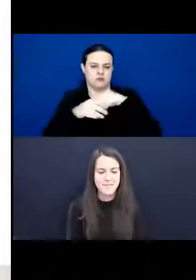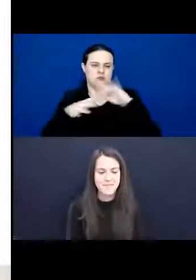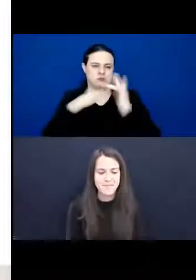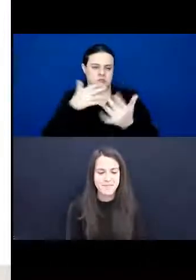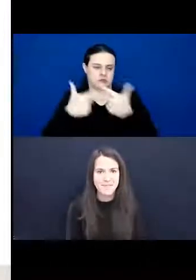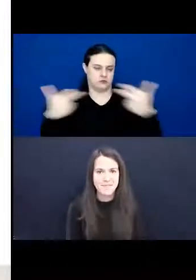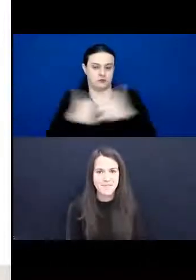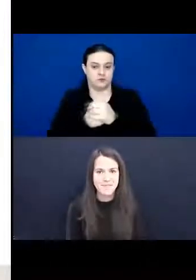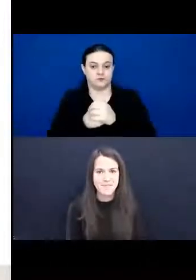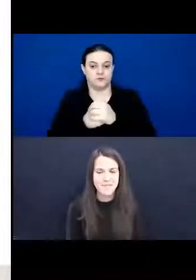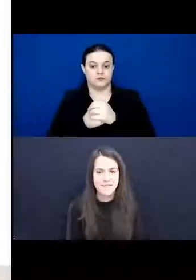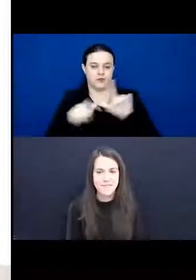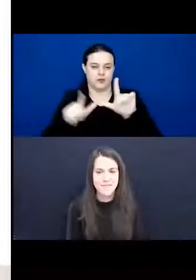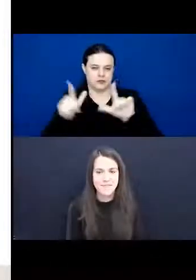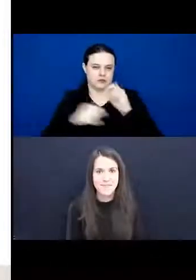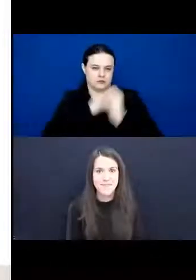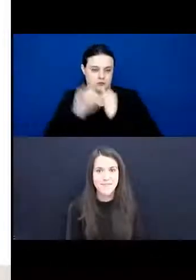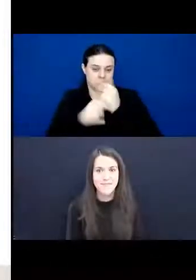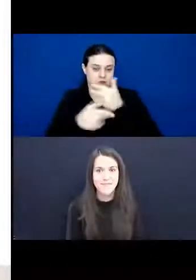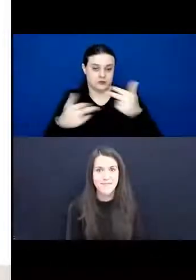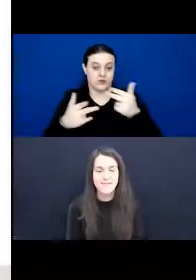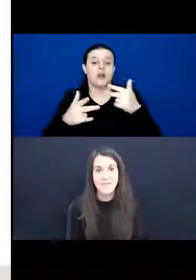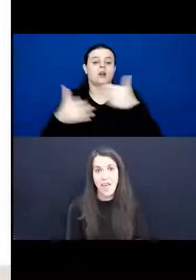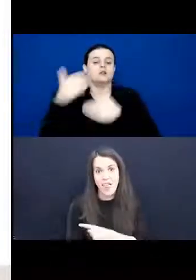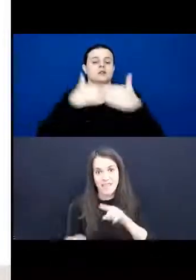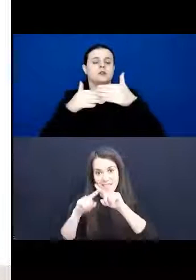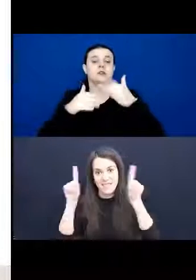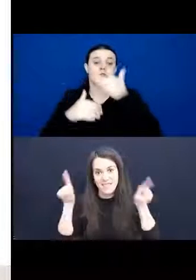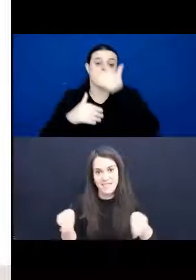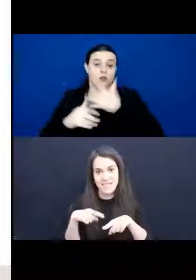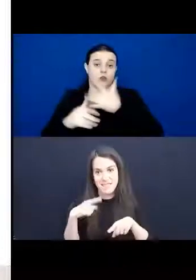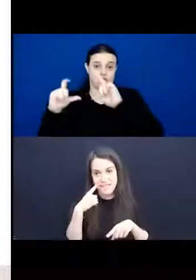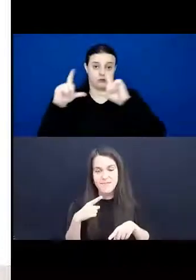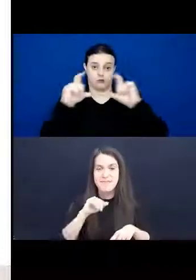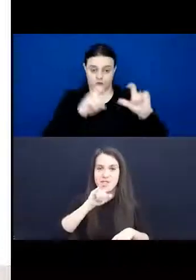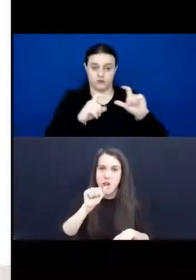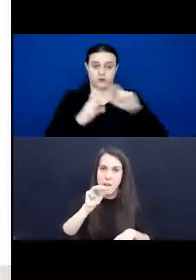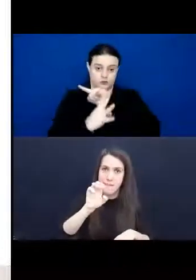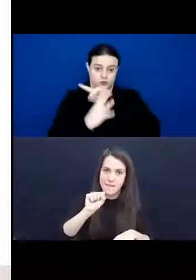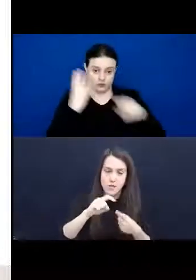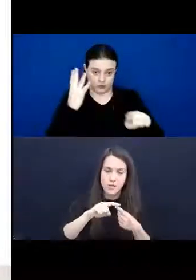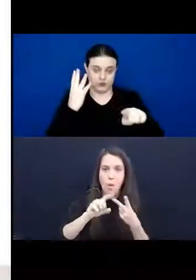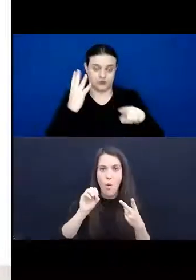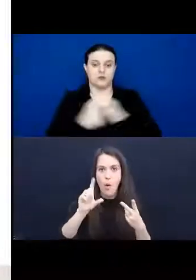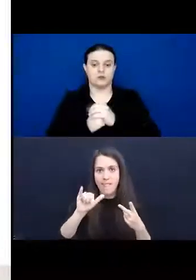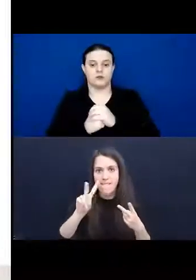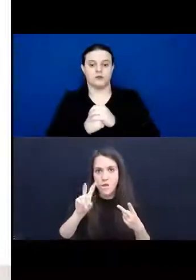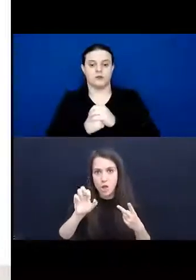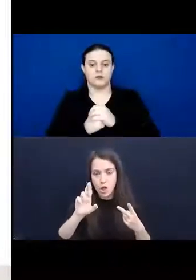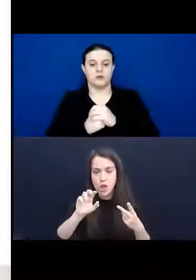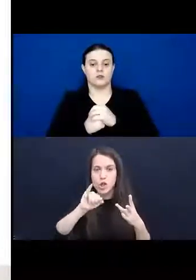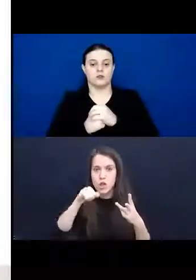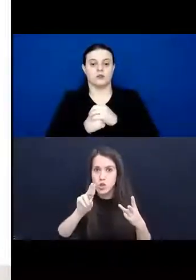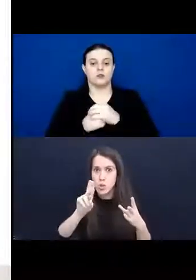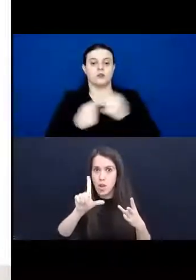And this slide shows pictures of James, Oliver, Julia, and Jonas. And at the bottom, there is